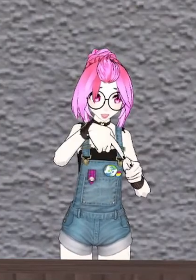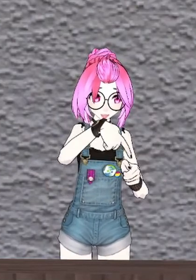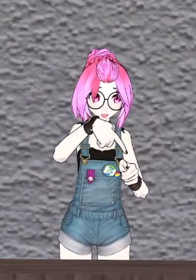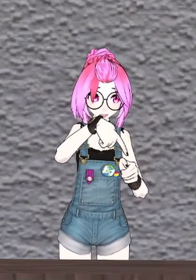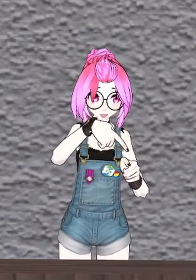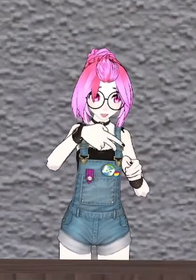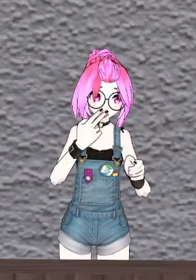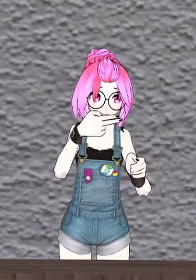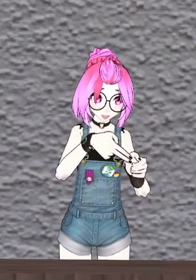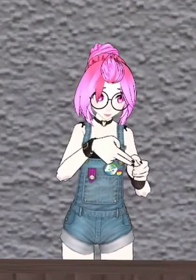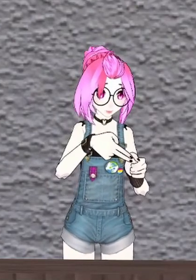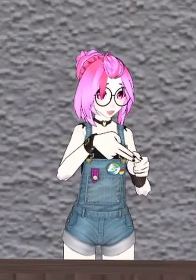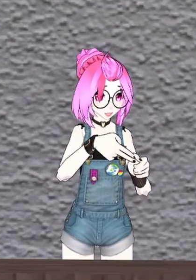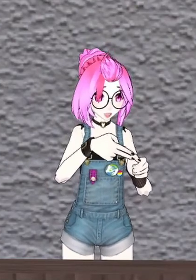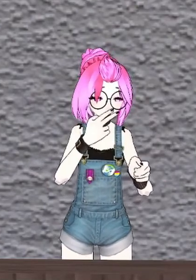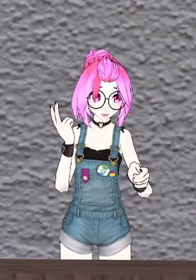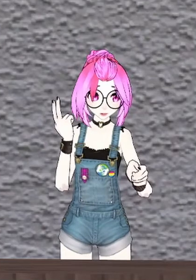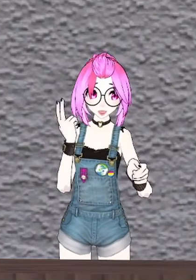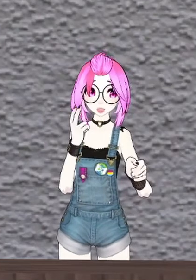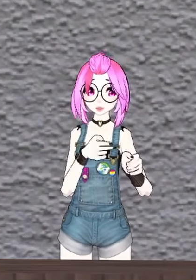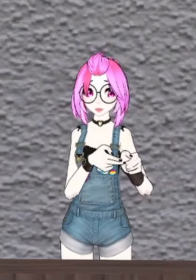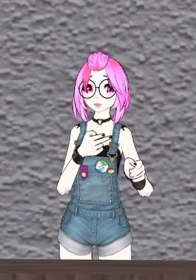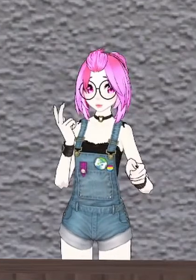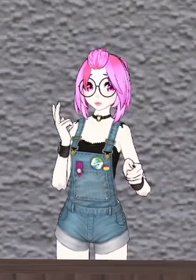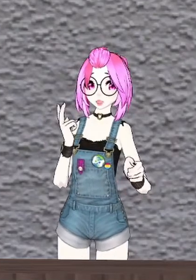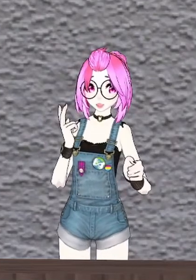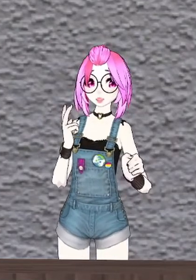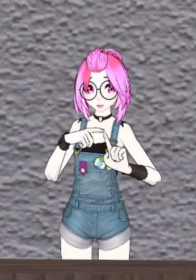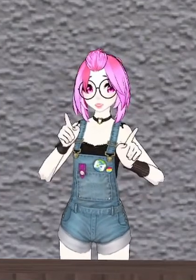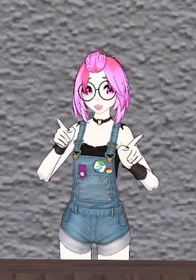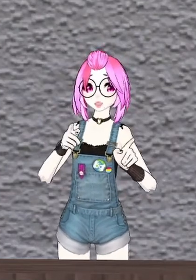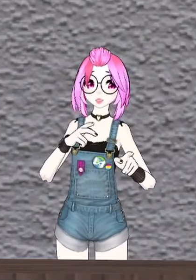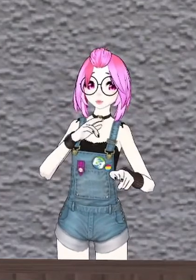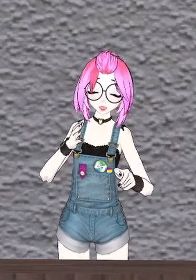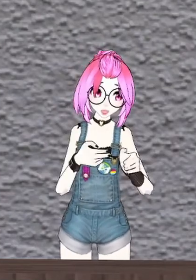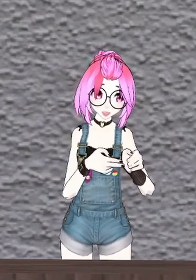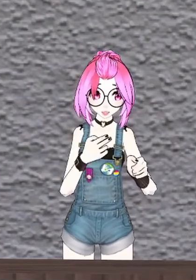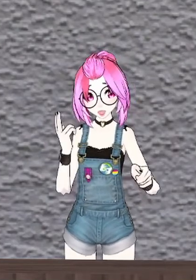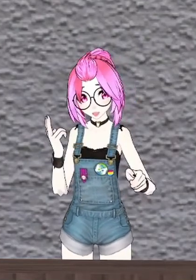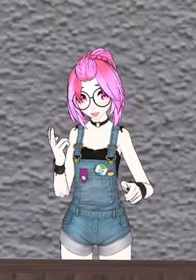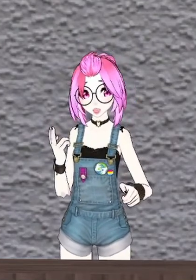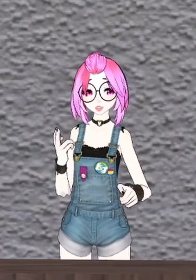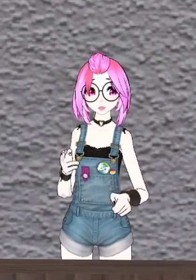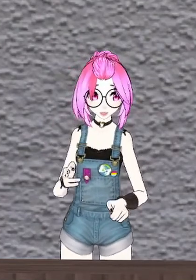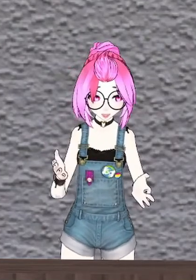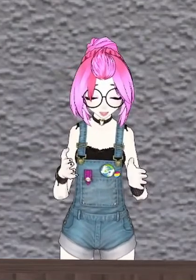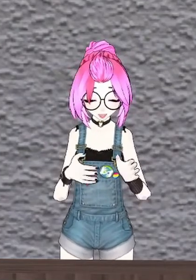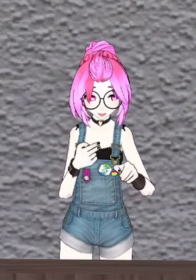out. So this is the thing, you joined it, but you quit. You quit. So that's different. You don't want to say, I retired, because then they're going to be like, you